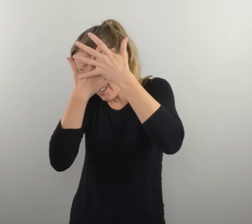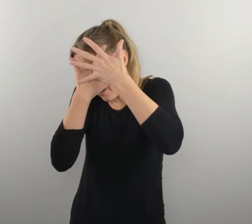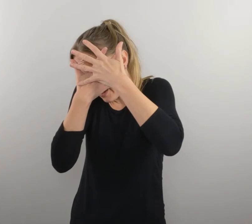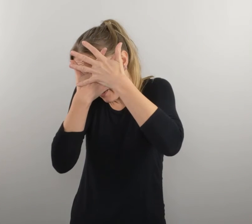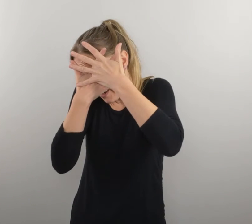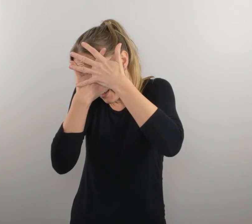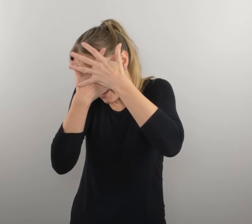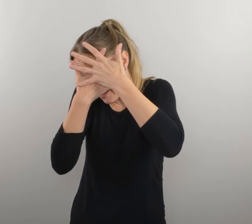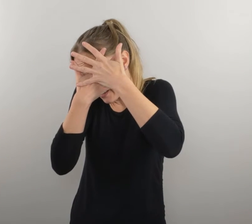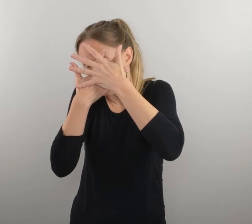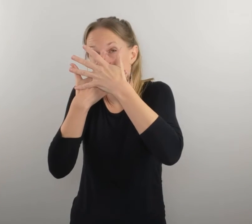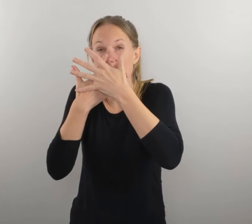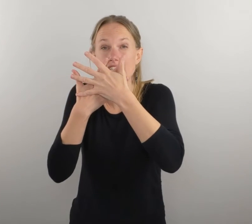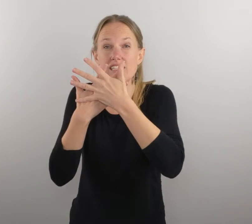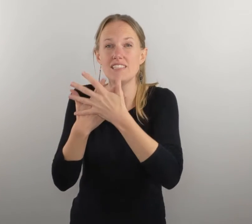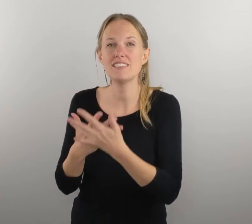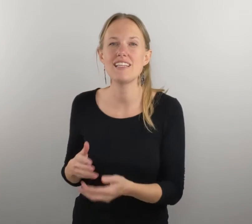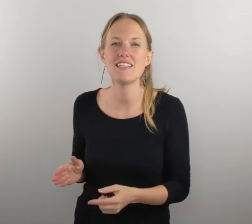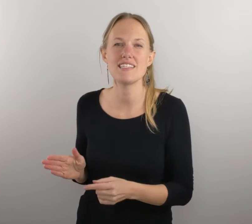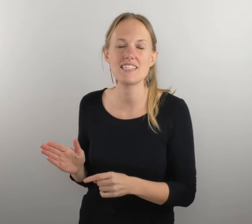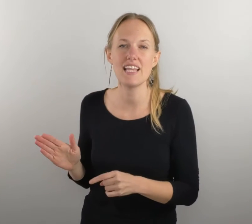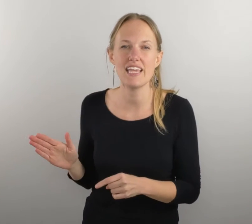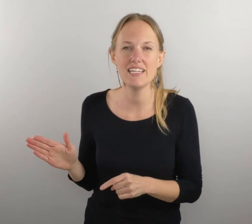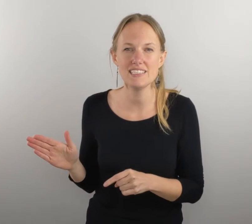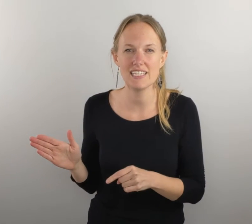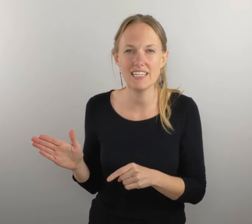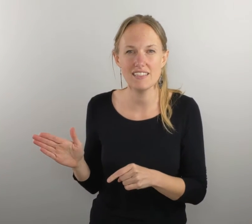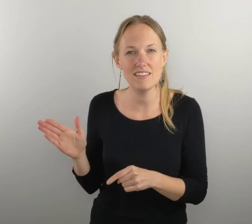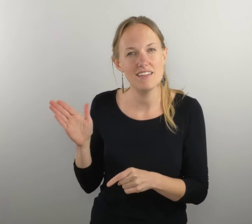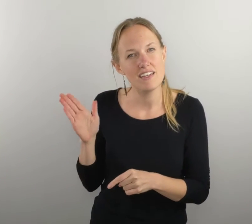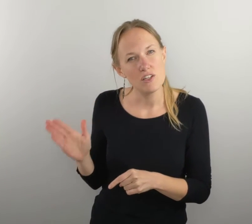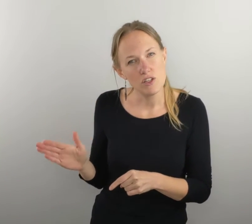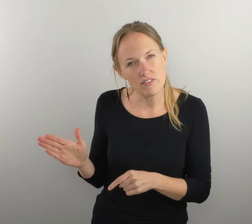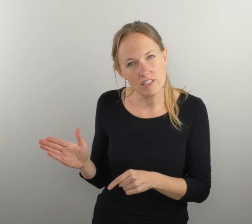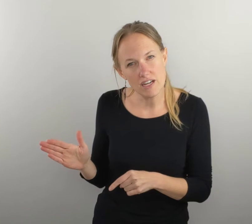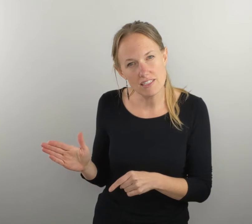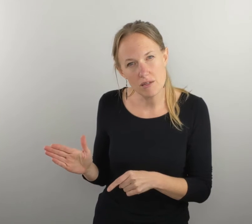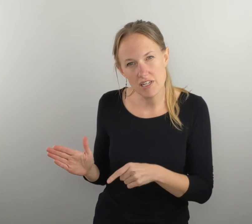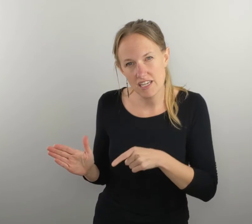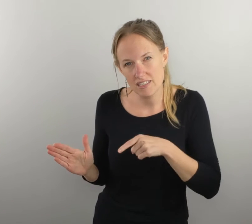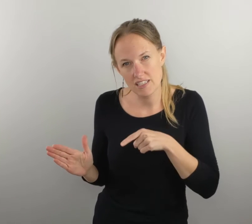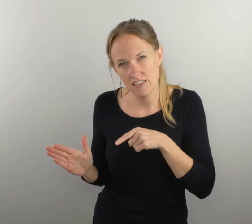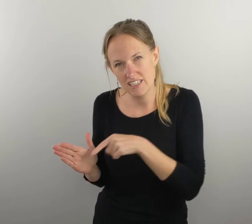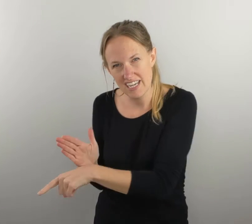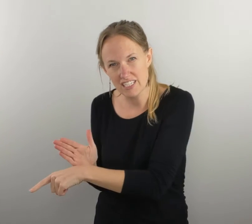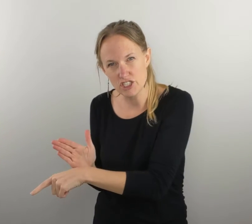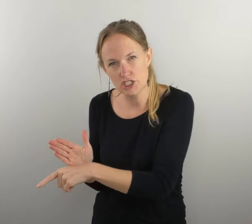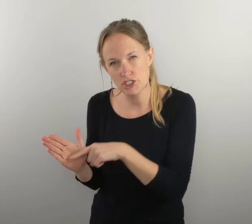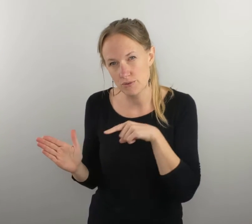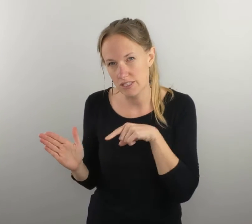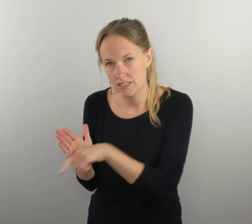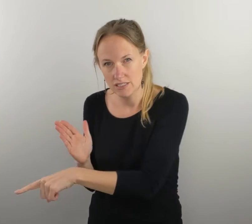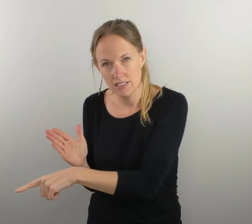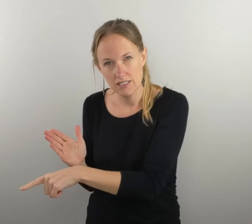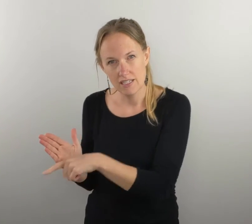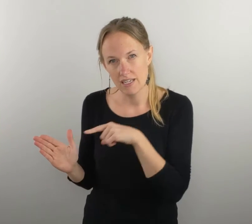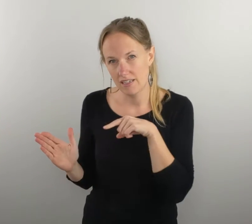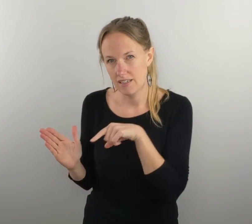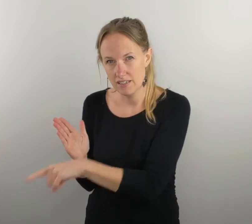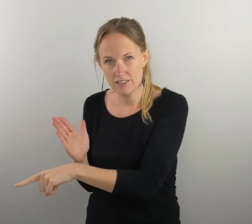over your face, darkness, and then slain, to kill. You have your non-dominant hand here and you kind of shoot, okay, your